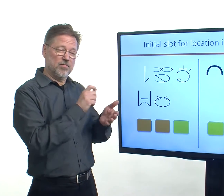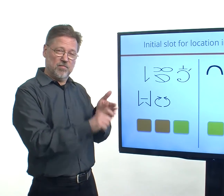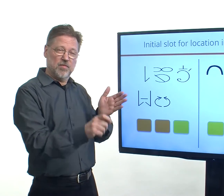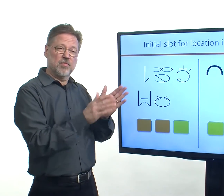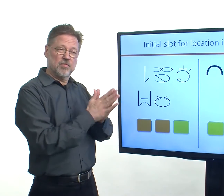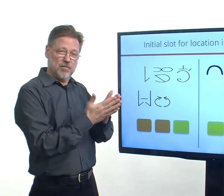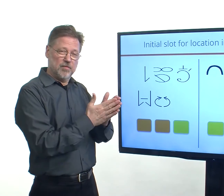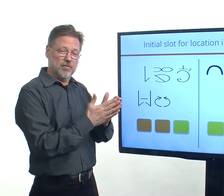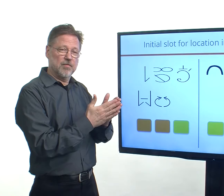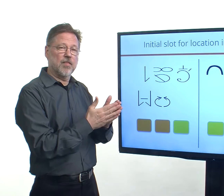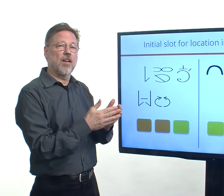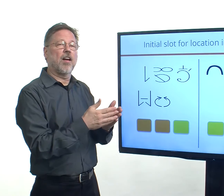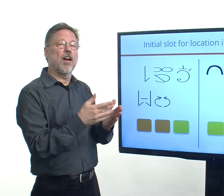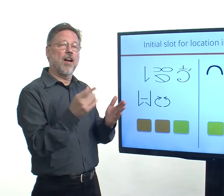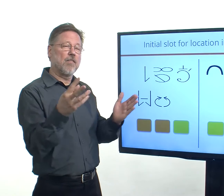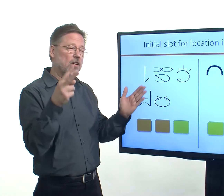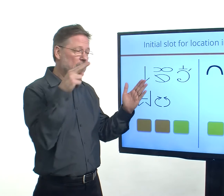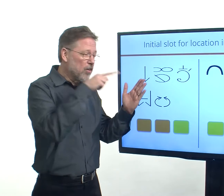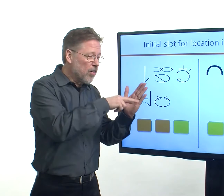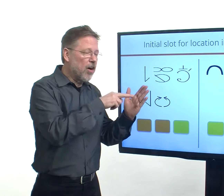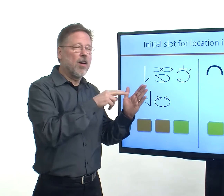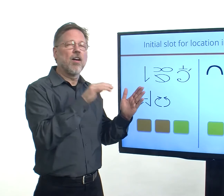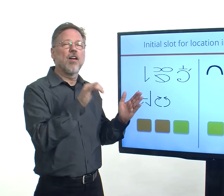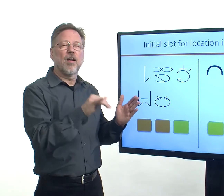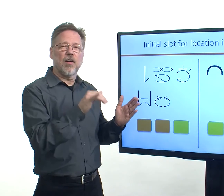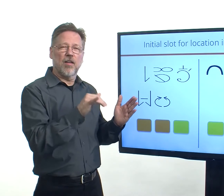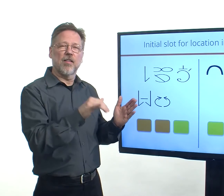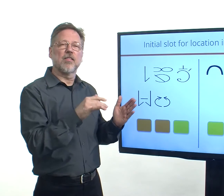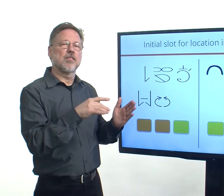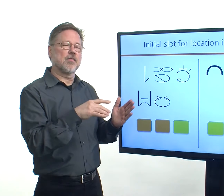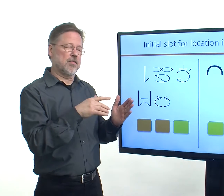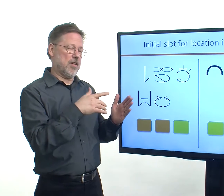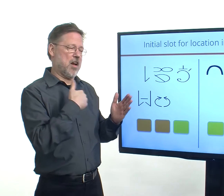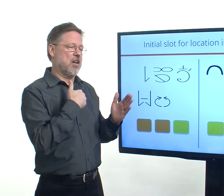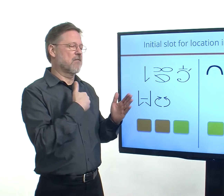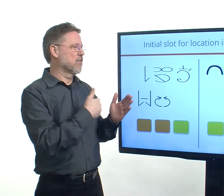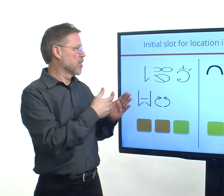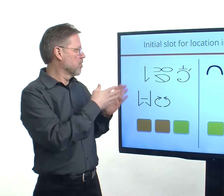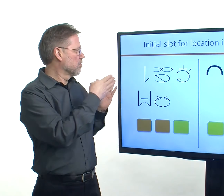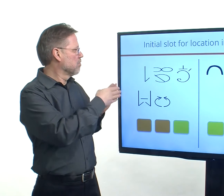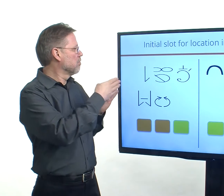Now the three authors established their own basic ordering system to organize the book.